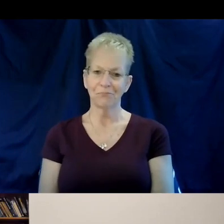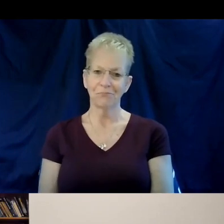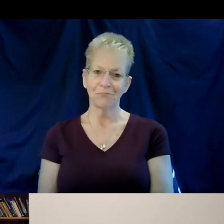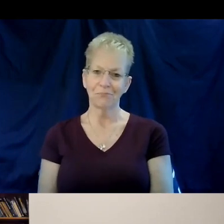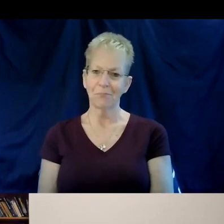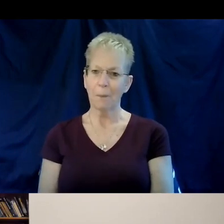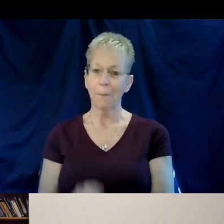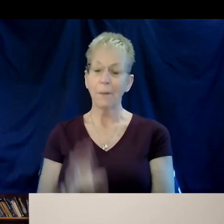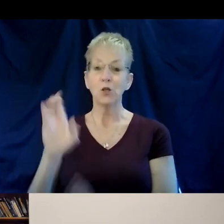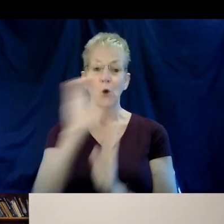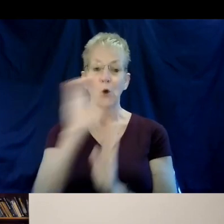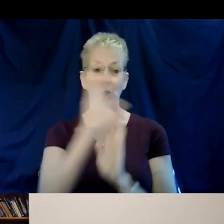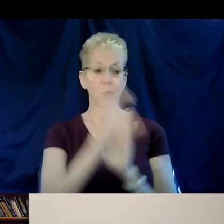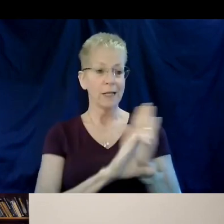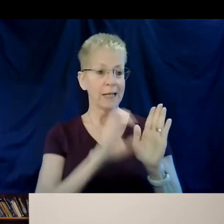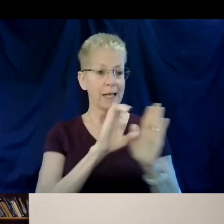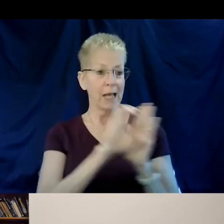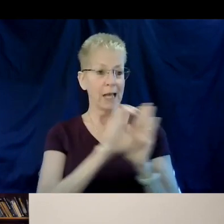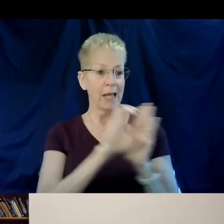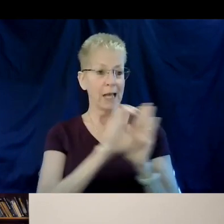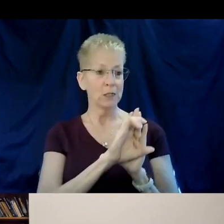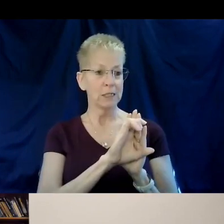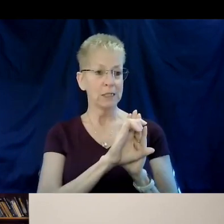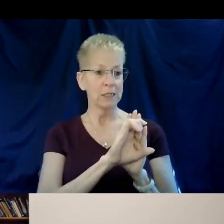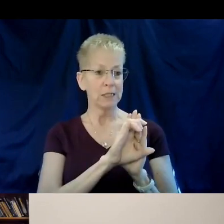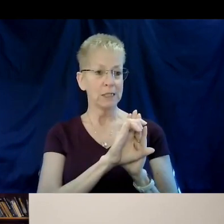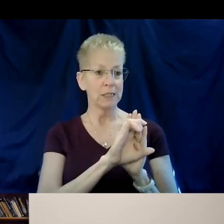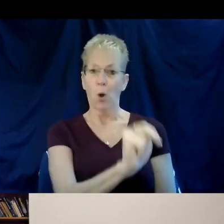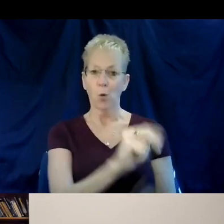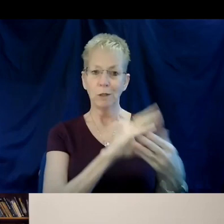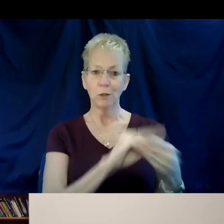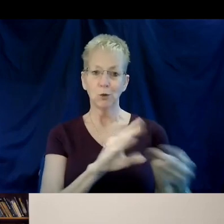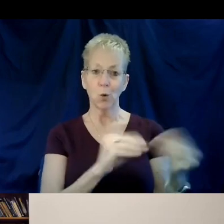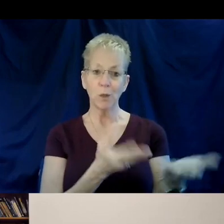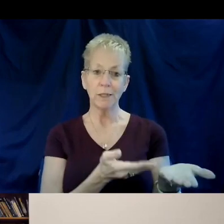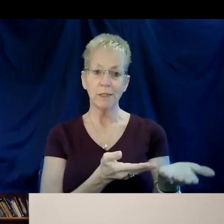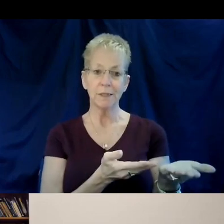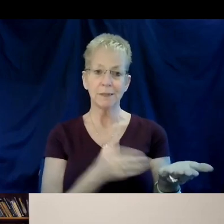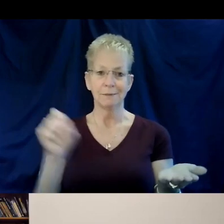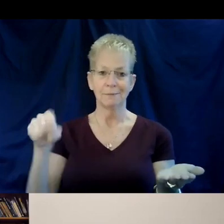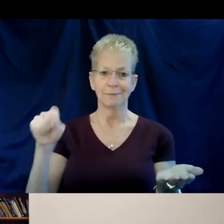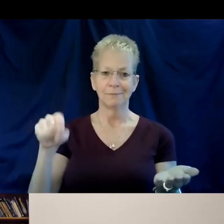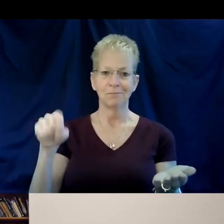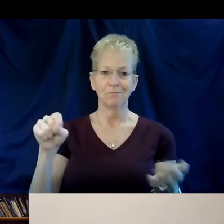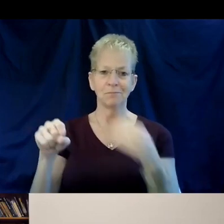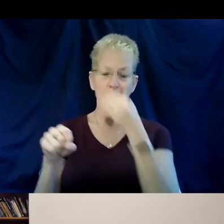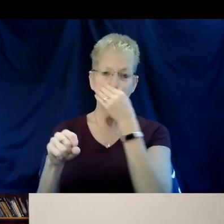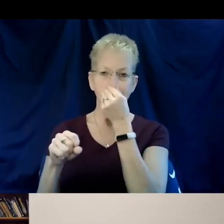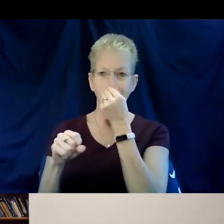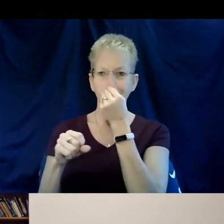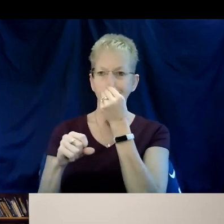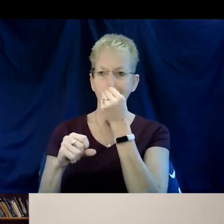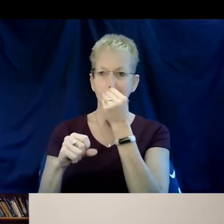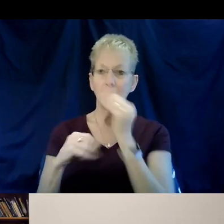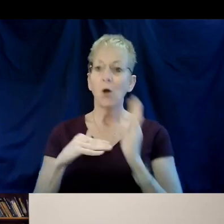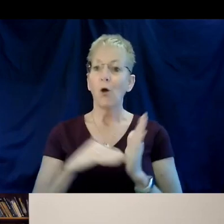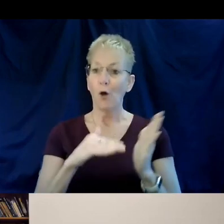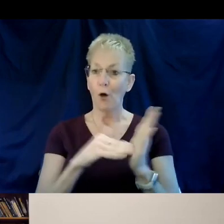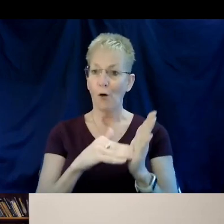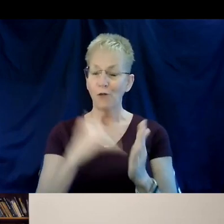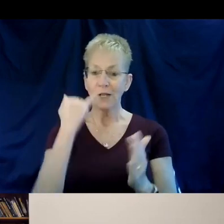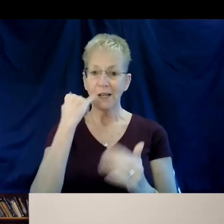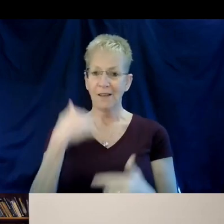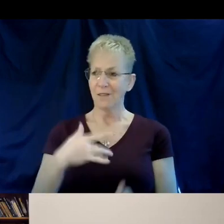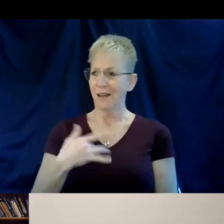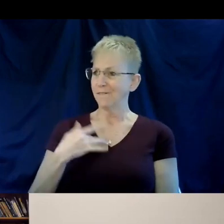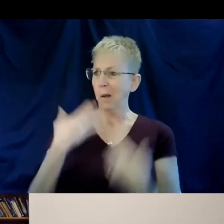characters create their story as you go along. They often do. a lot of times if I'm feeling like I don't know what's